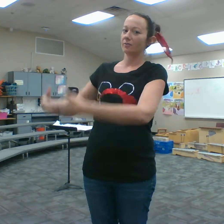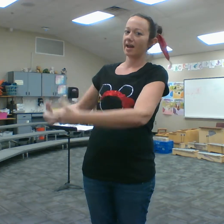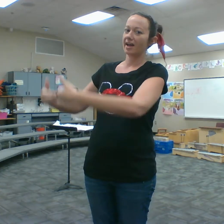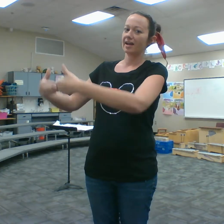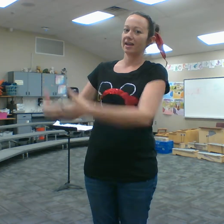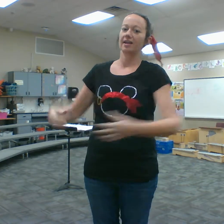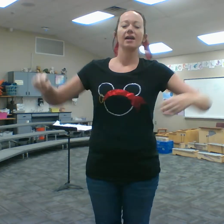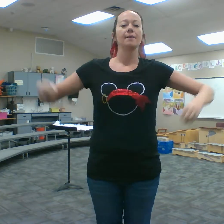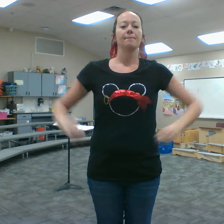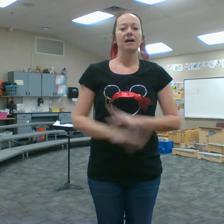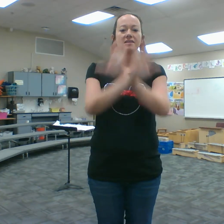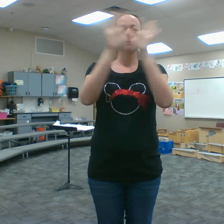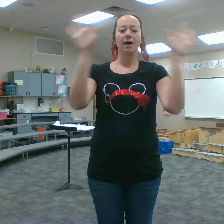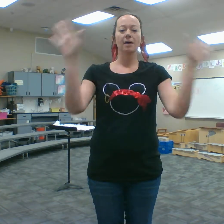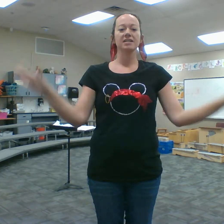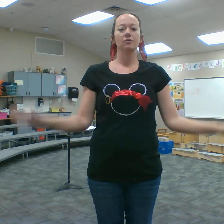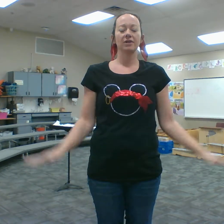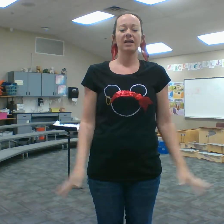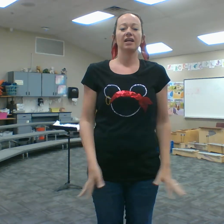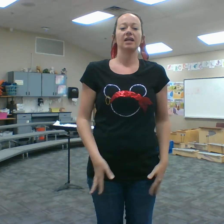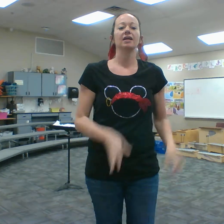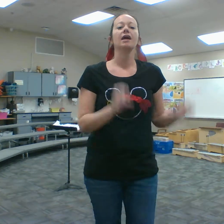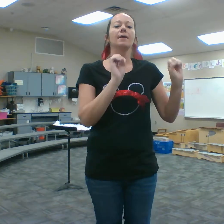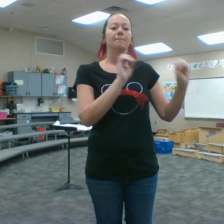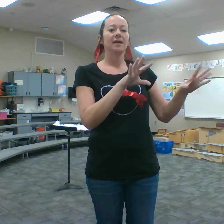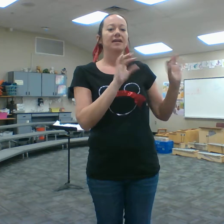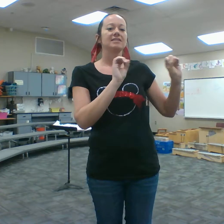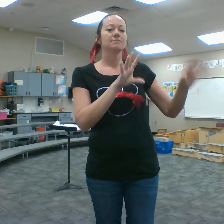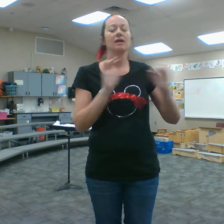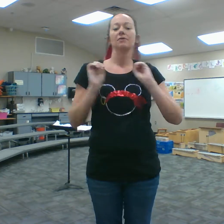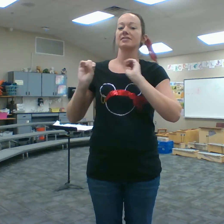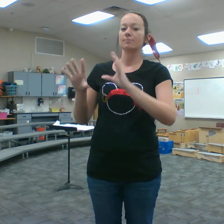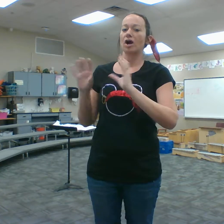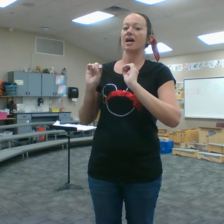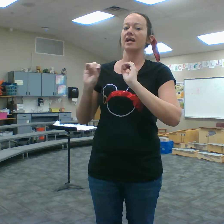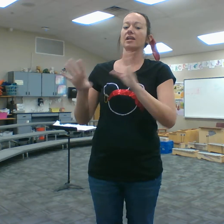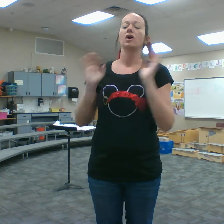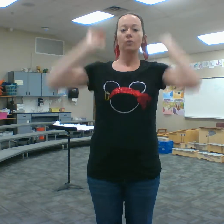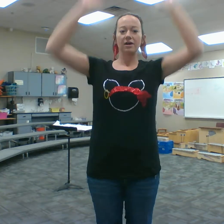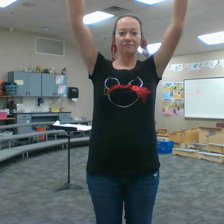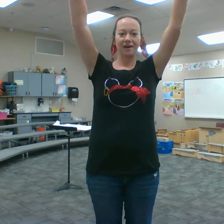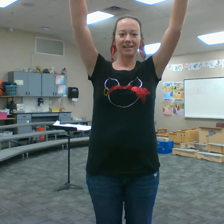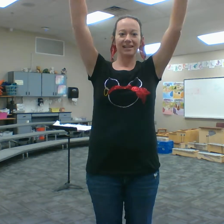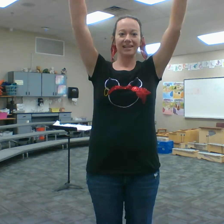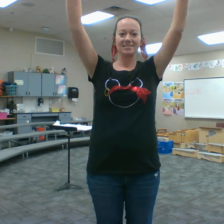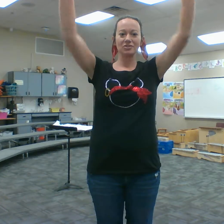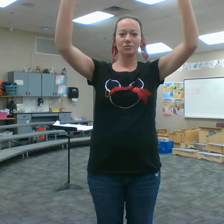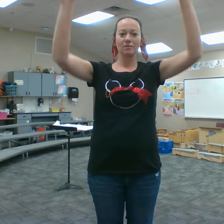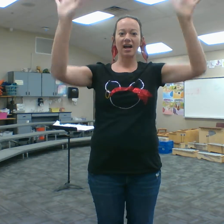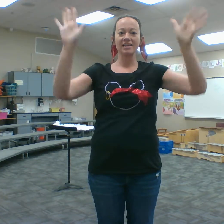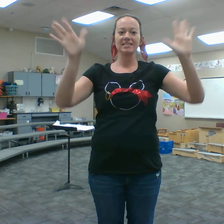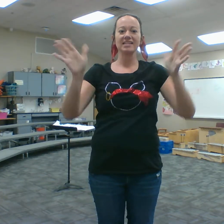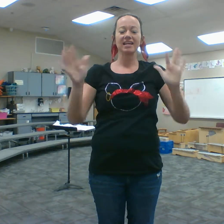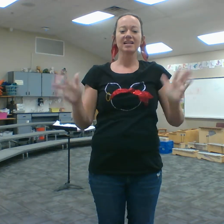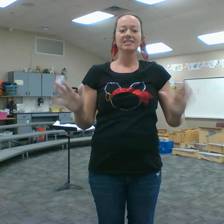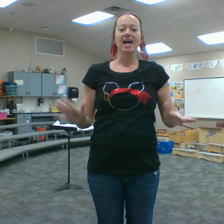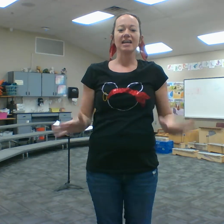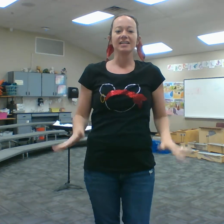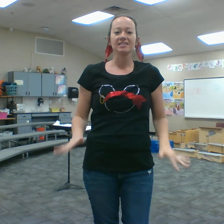way. Bells on rocks are ring, making spirits cry, What fun it is to ride and sing a play as